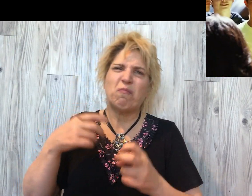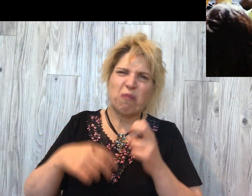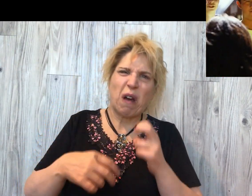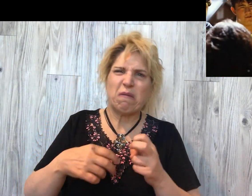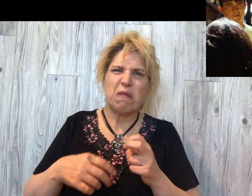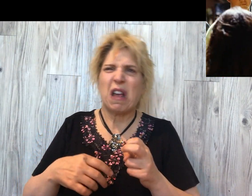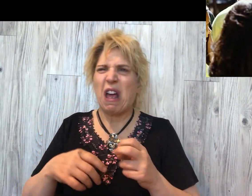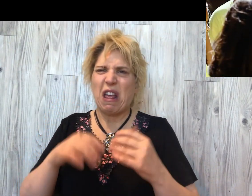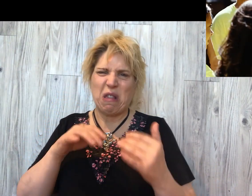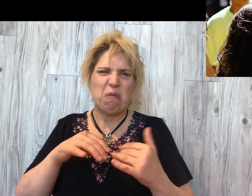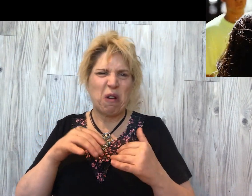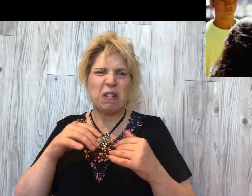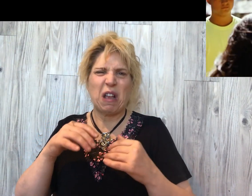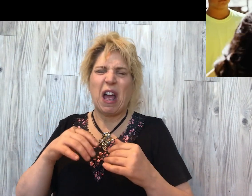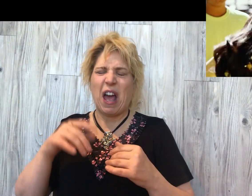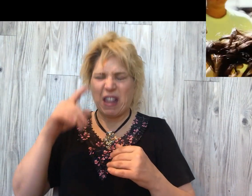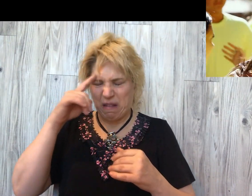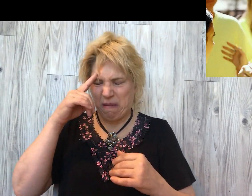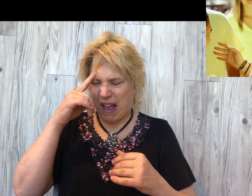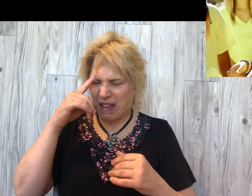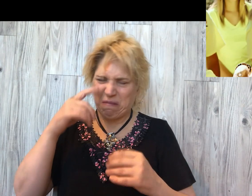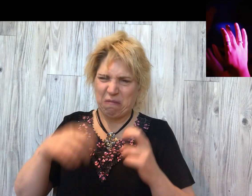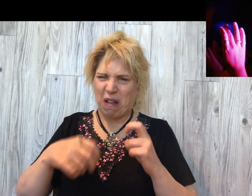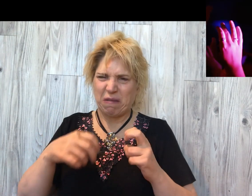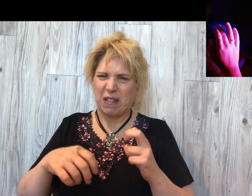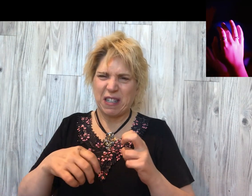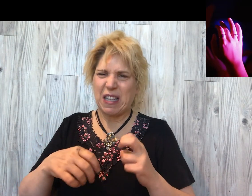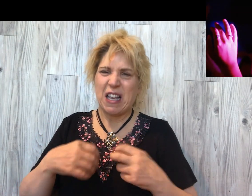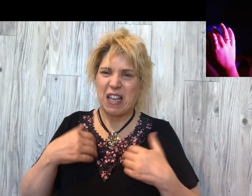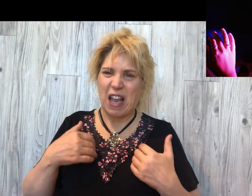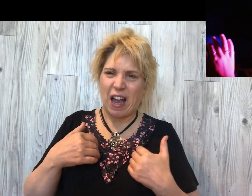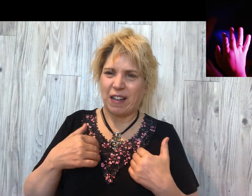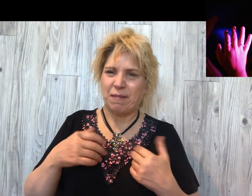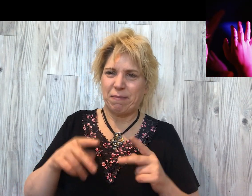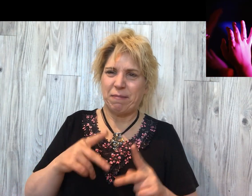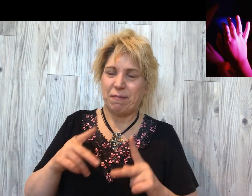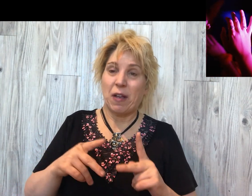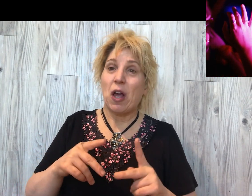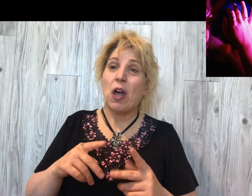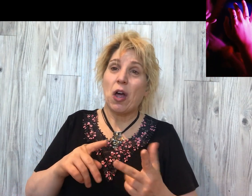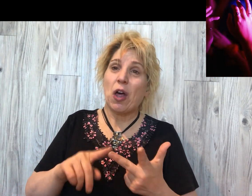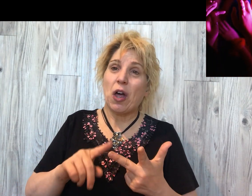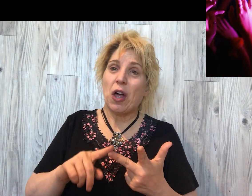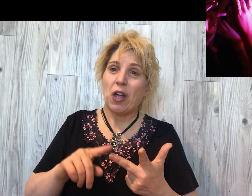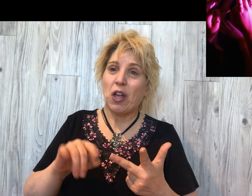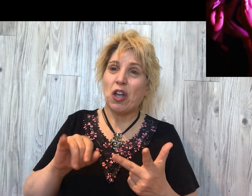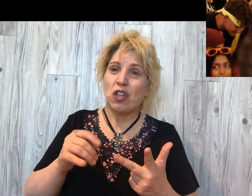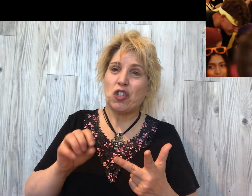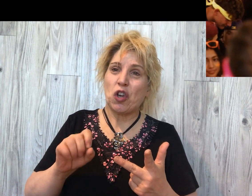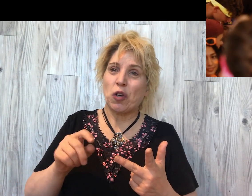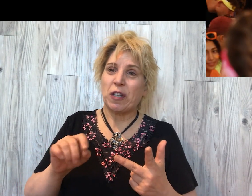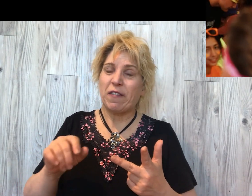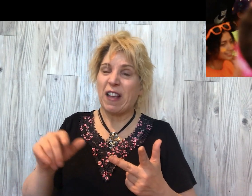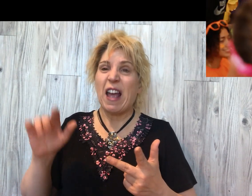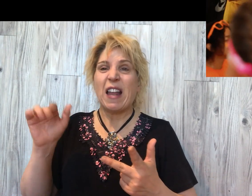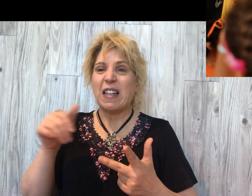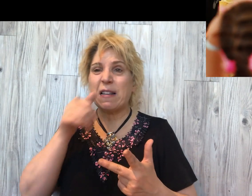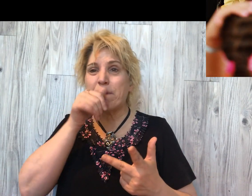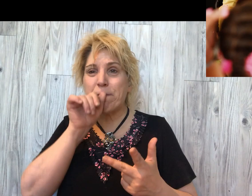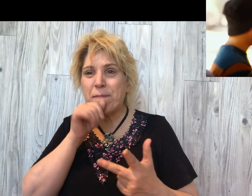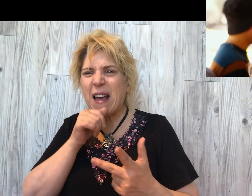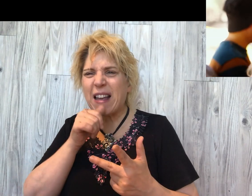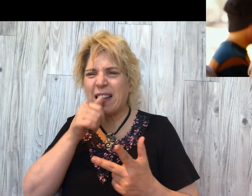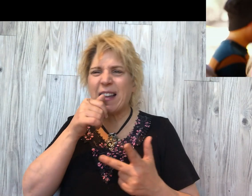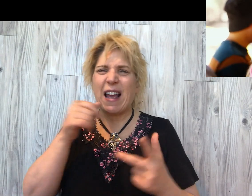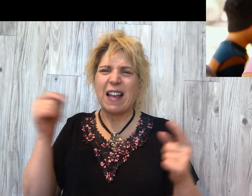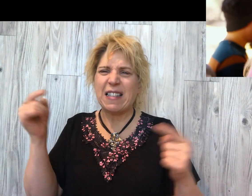health and the war going on in the minds of young people. The third night, we talked about Joseph and how not a moment of his pain